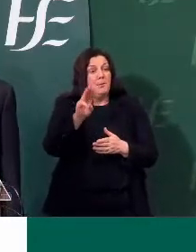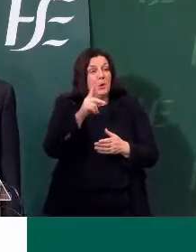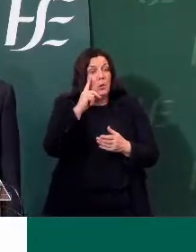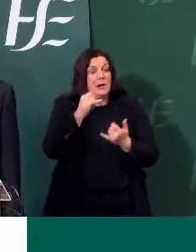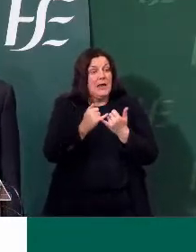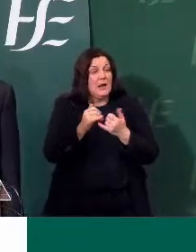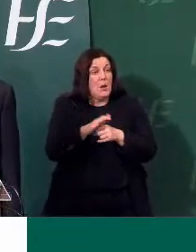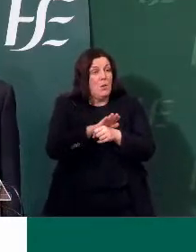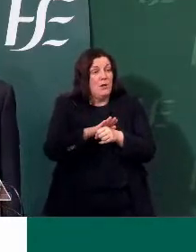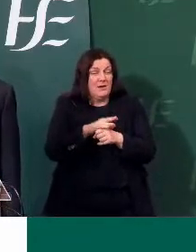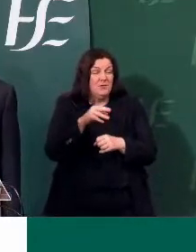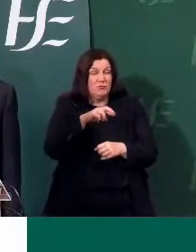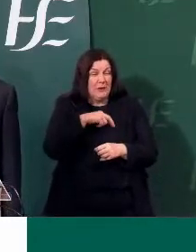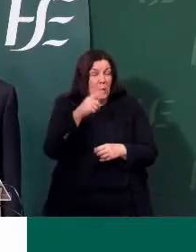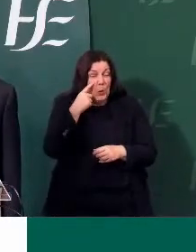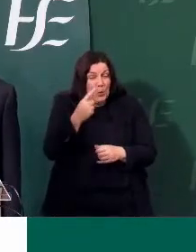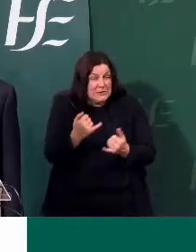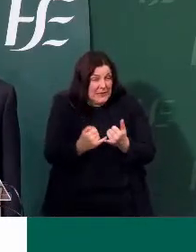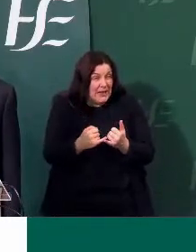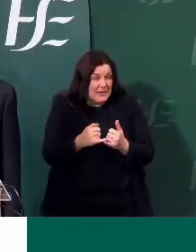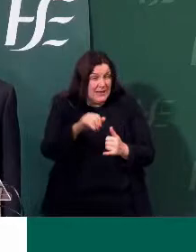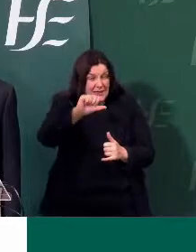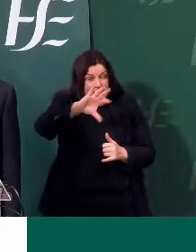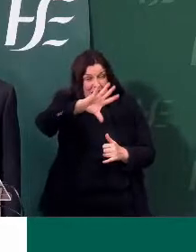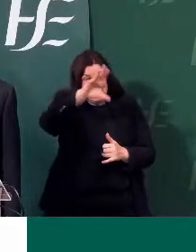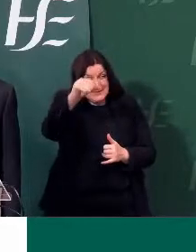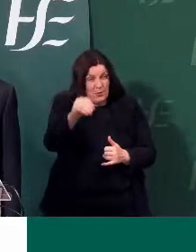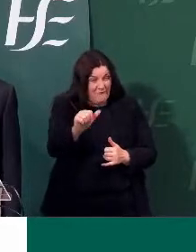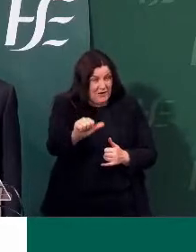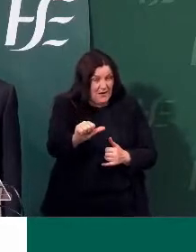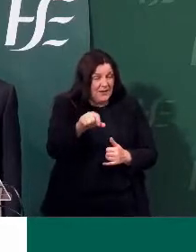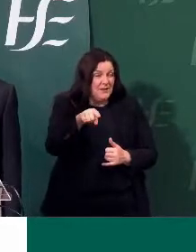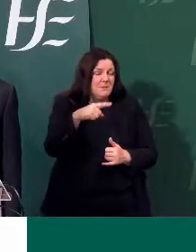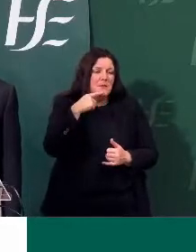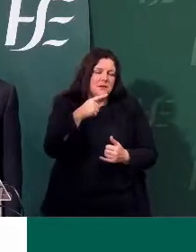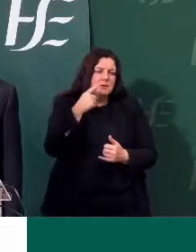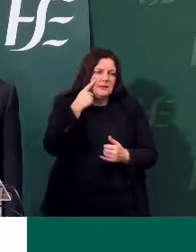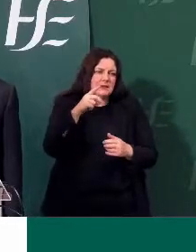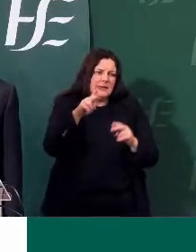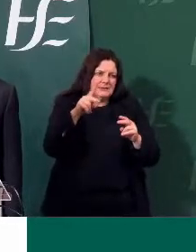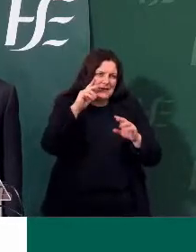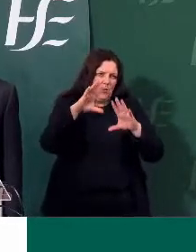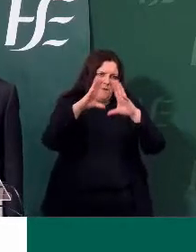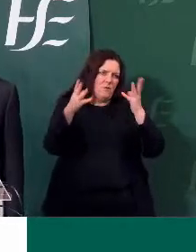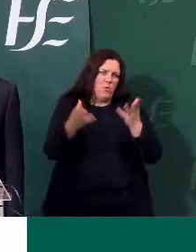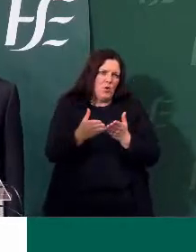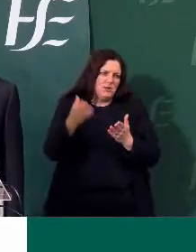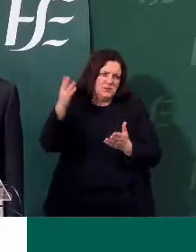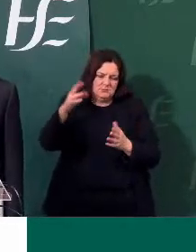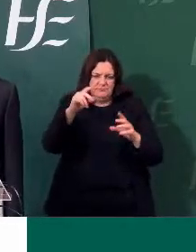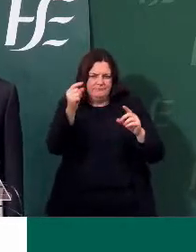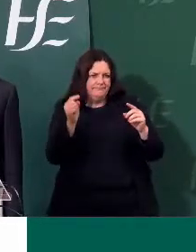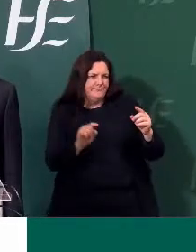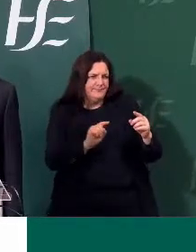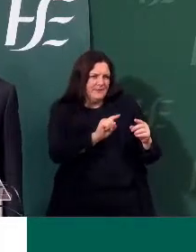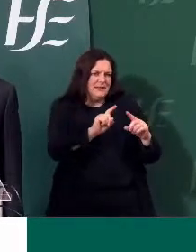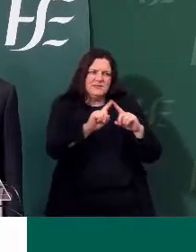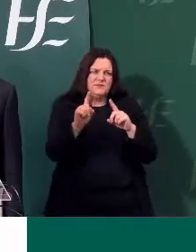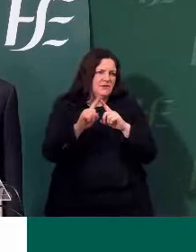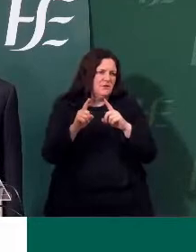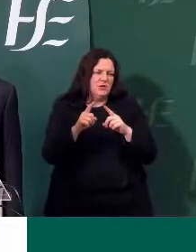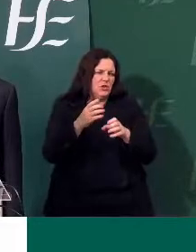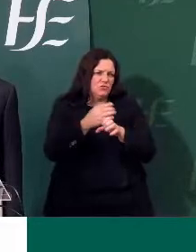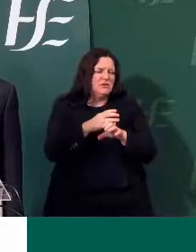be congregated in South Africa, but we see cases now detected across the world in many countries, all with